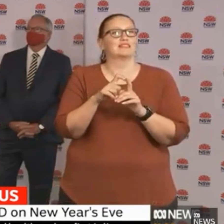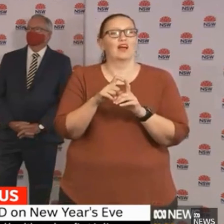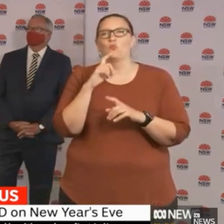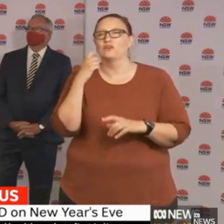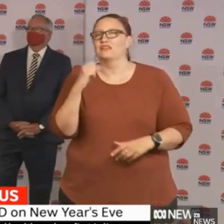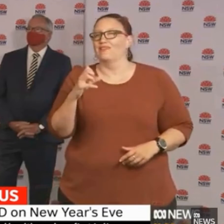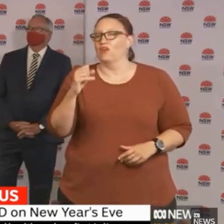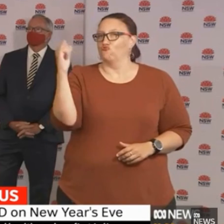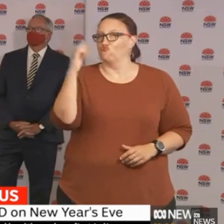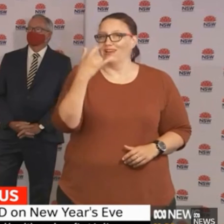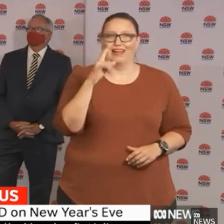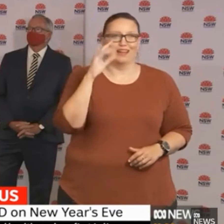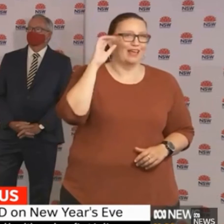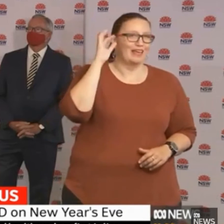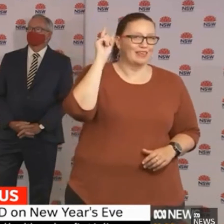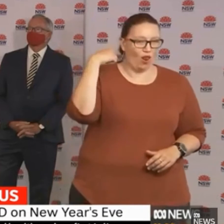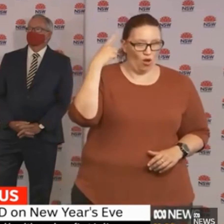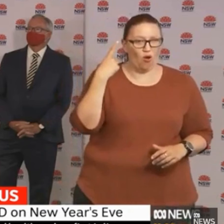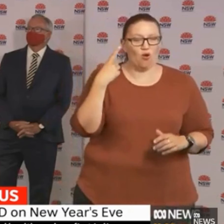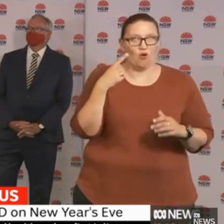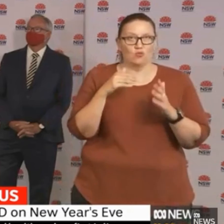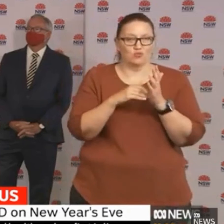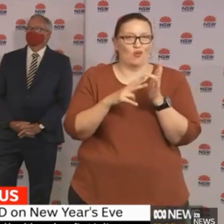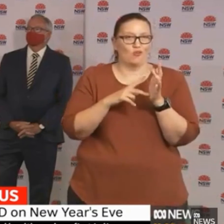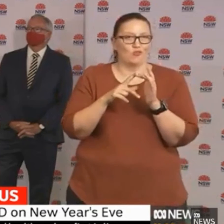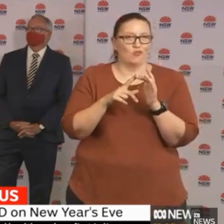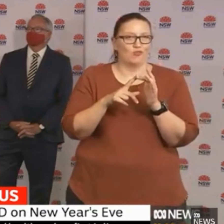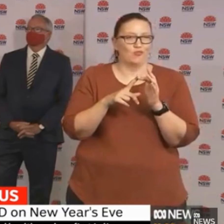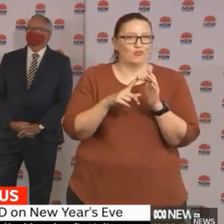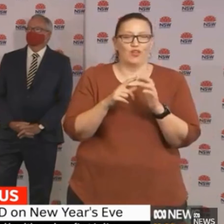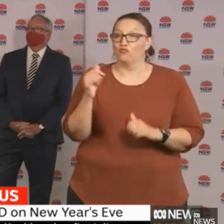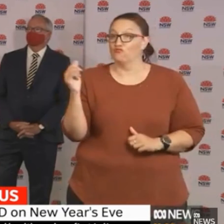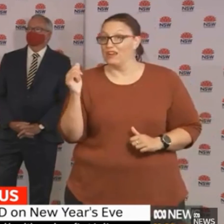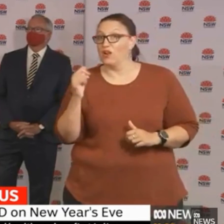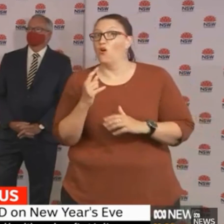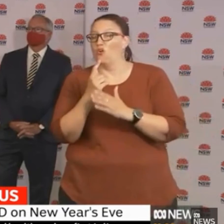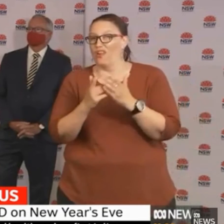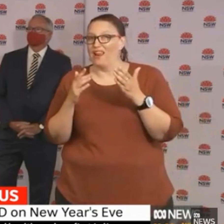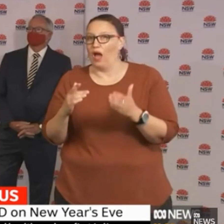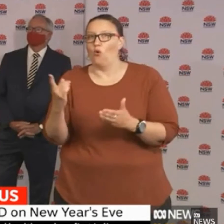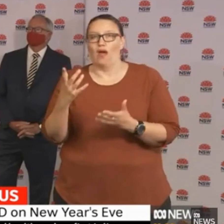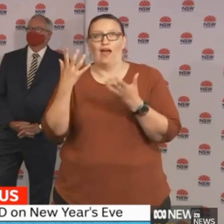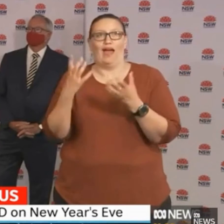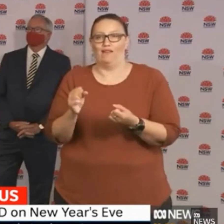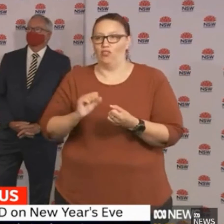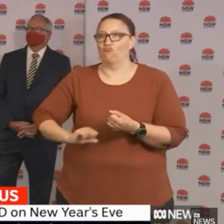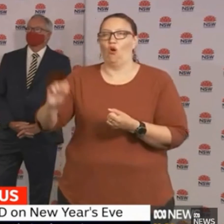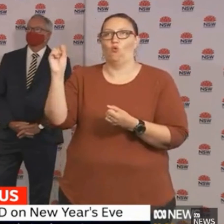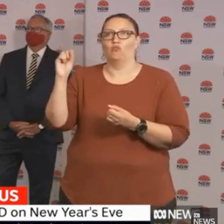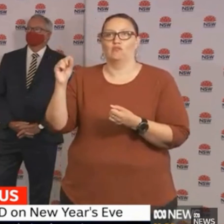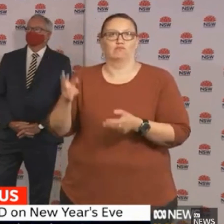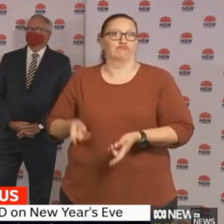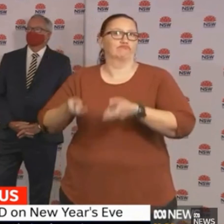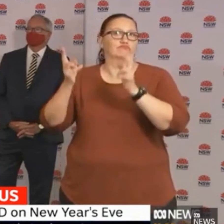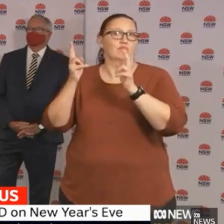people that will be allowed in there are residents and people who have a restaurant booking and have a permit. Is that right? That is absolutely the case. You